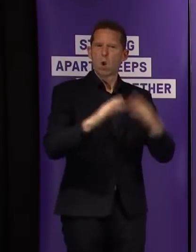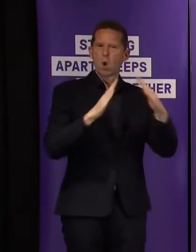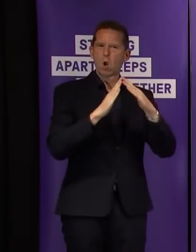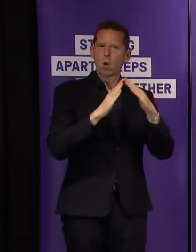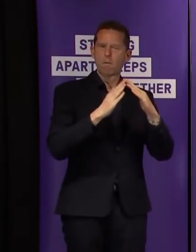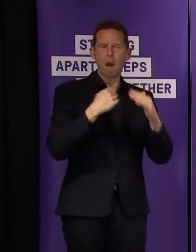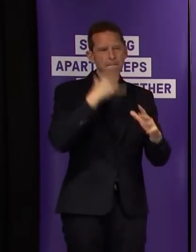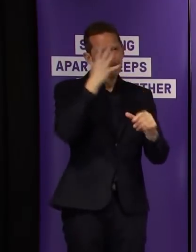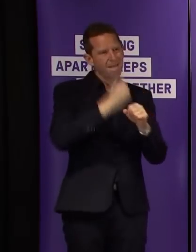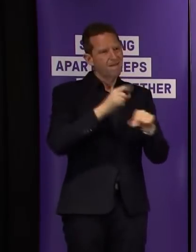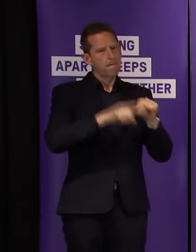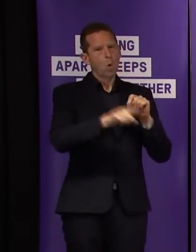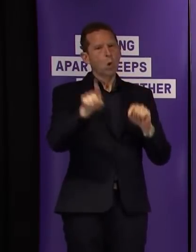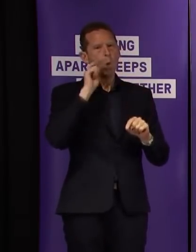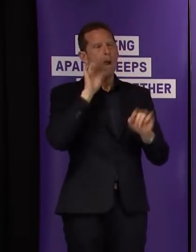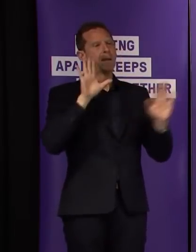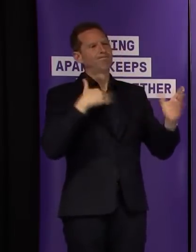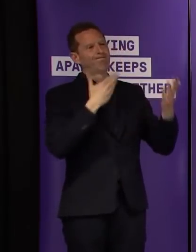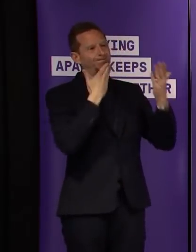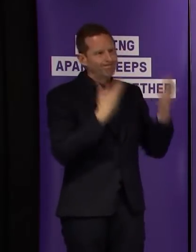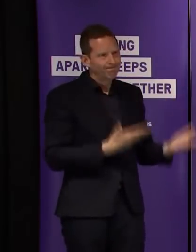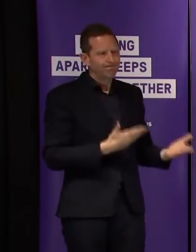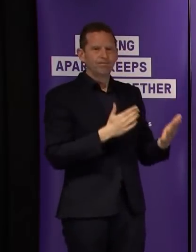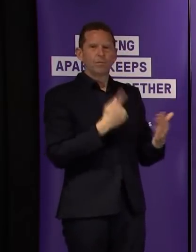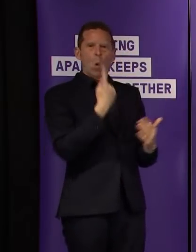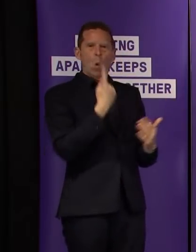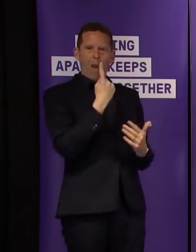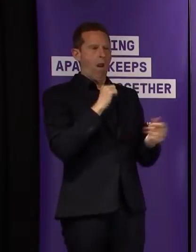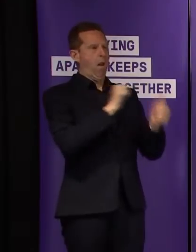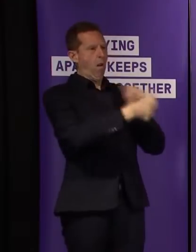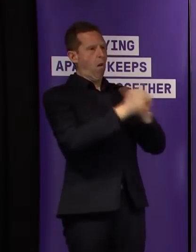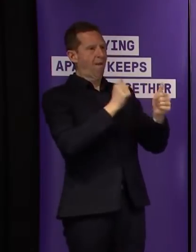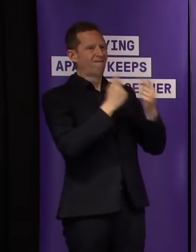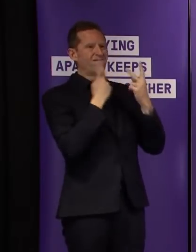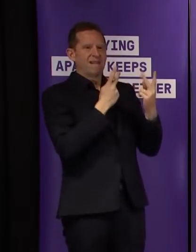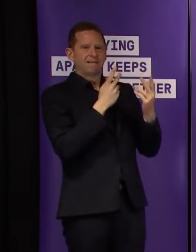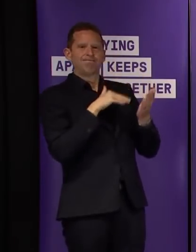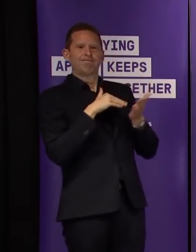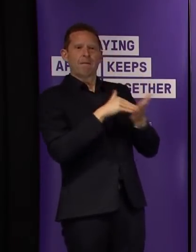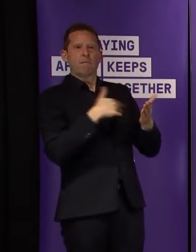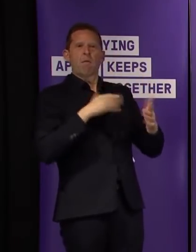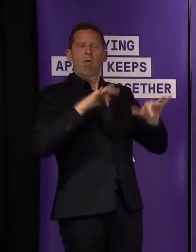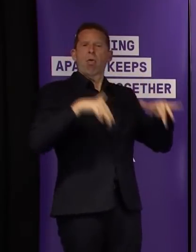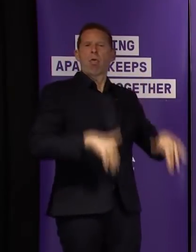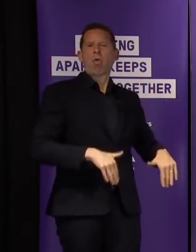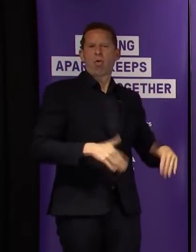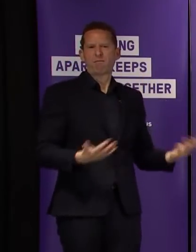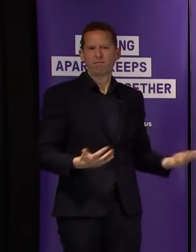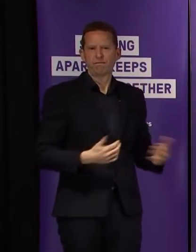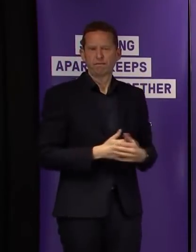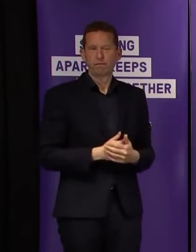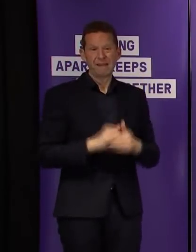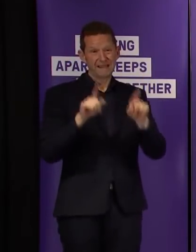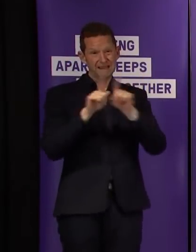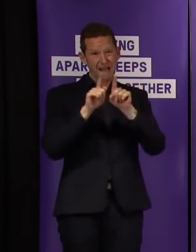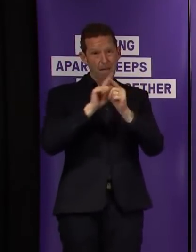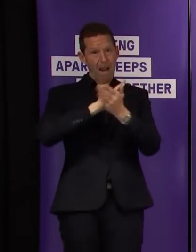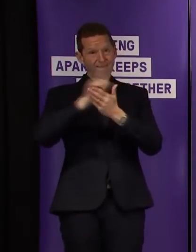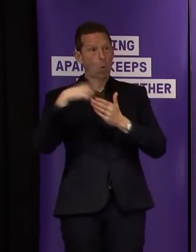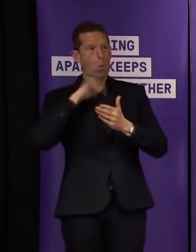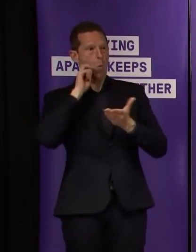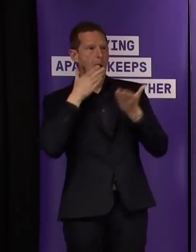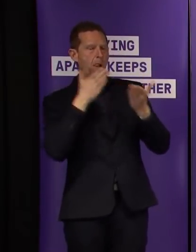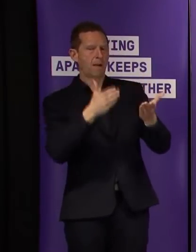they'll do their level best to follow those rules, and I'll be very grateful for that. The same thing will apply when we move to family bubbles or household